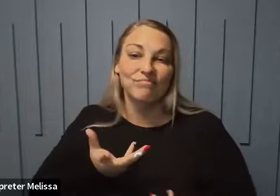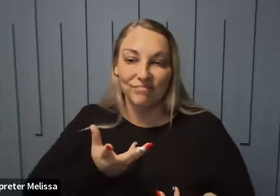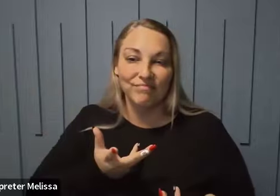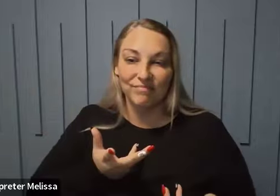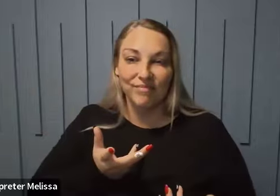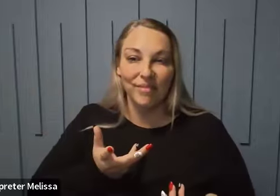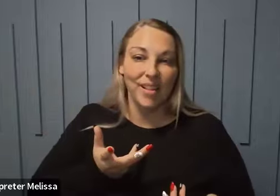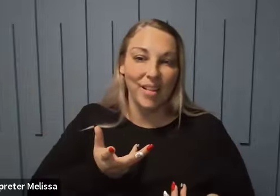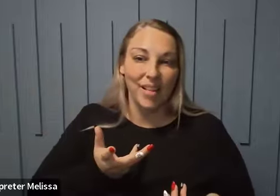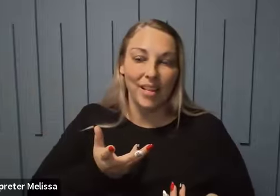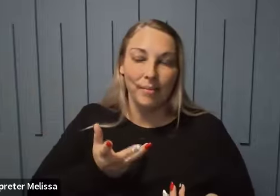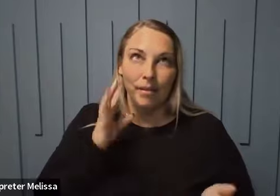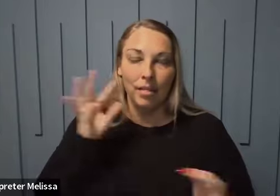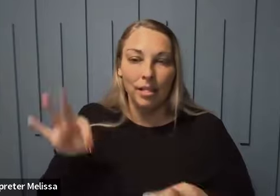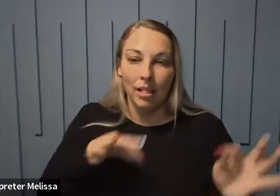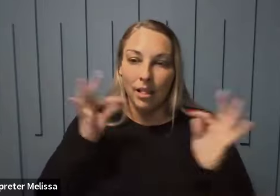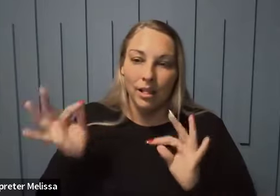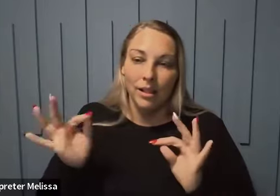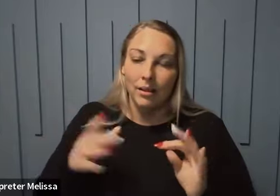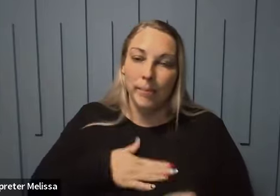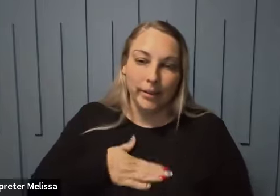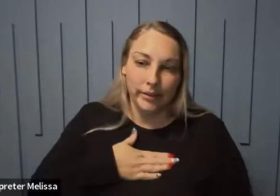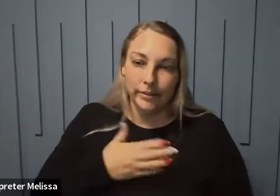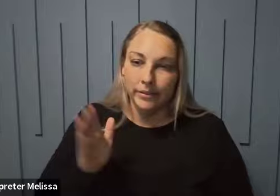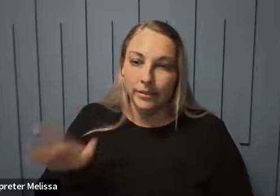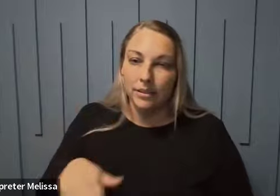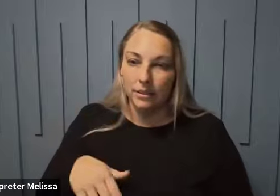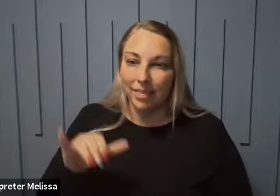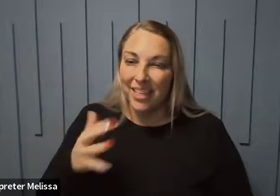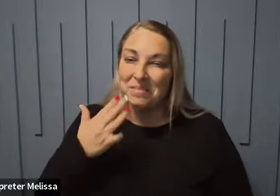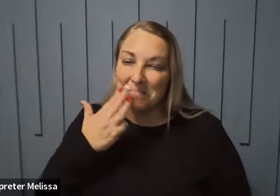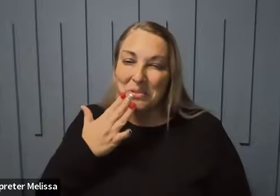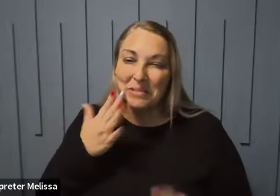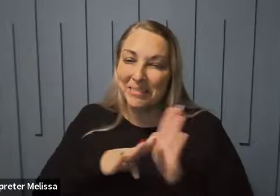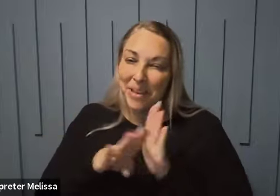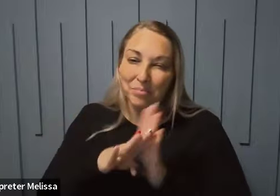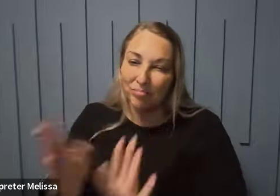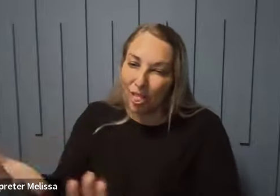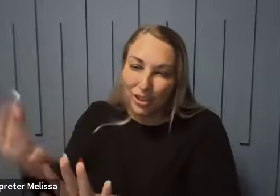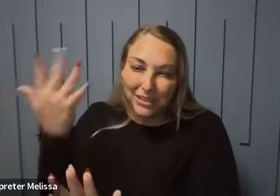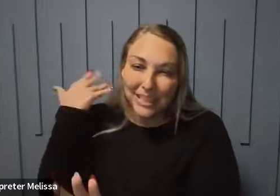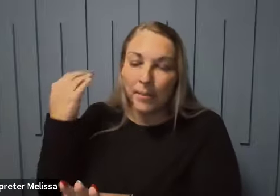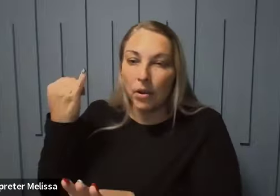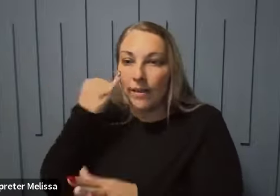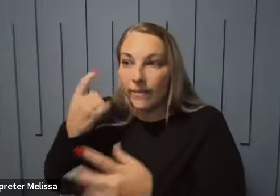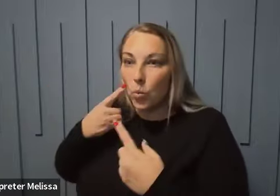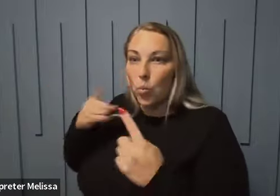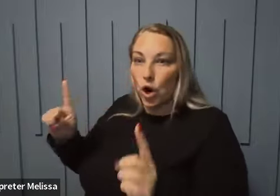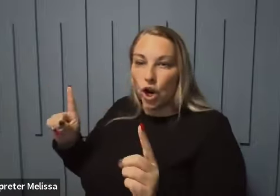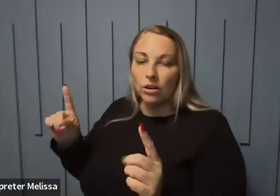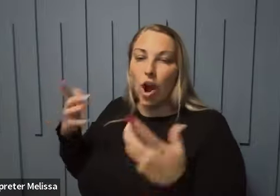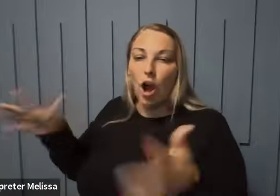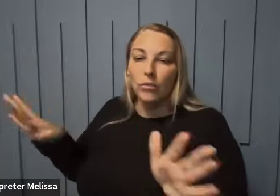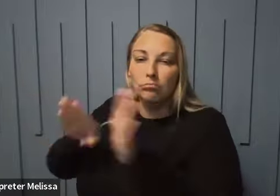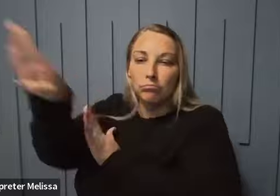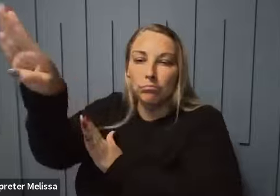said, please. I was like, cued speech was developed a long time ago, ladies. So if it was going to work, I think it would have taken